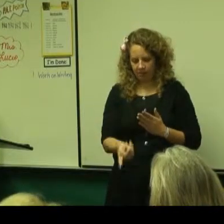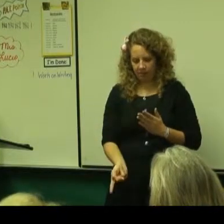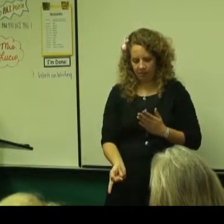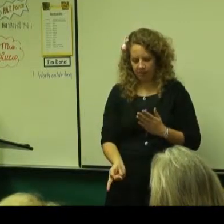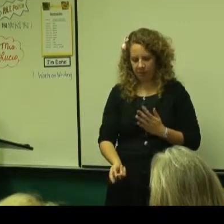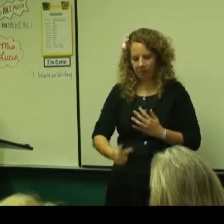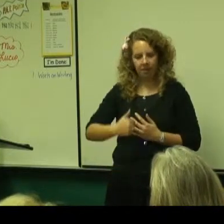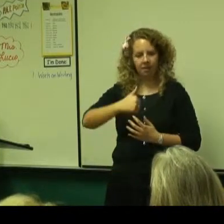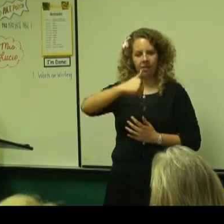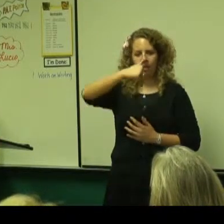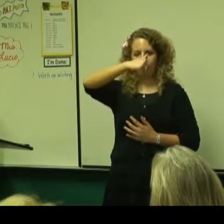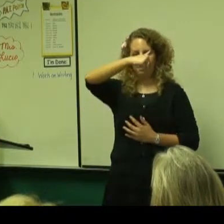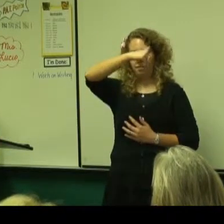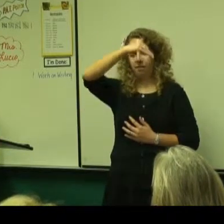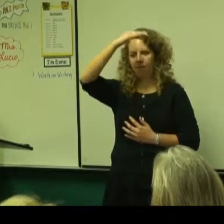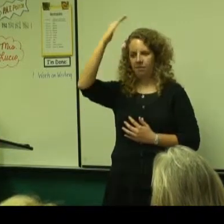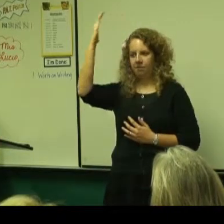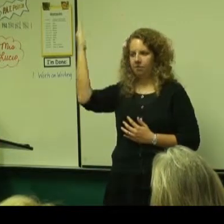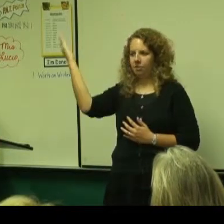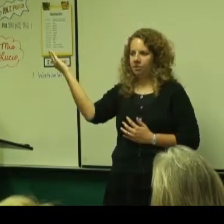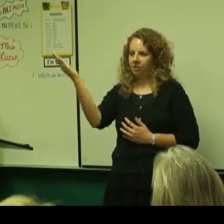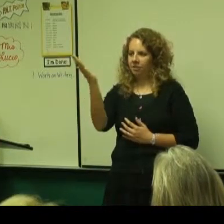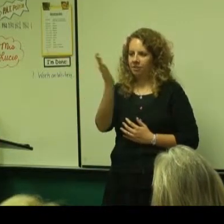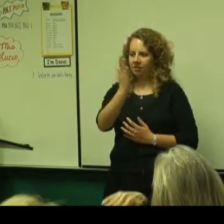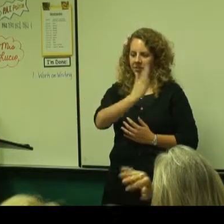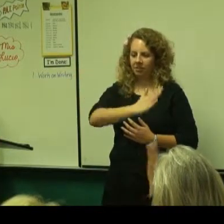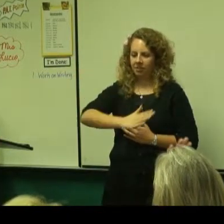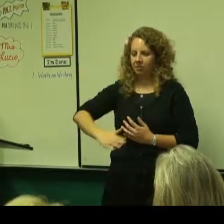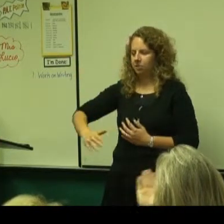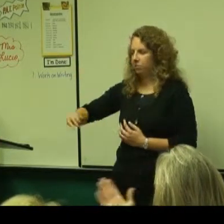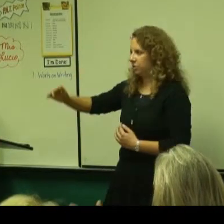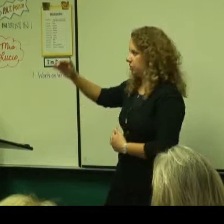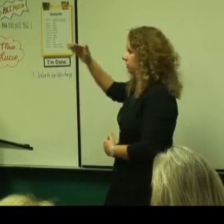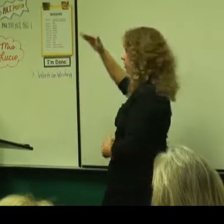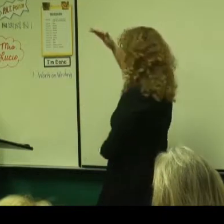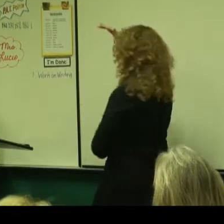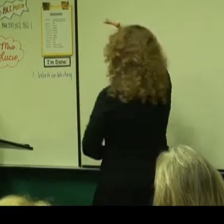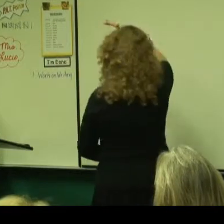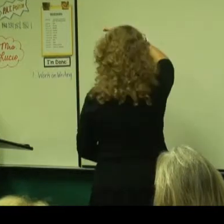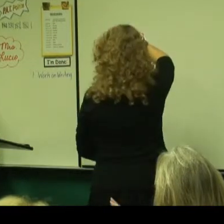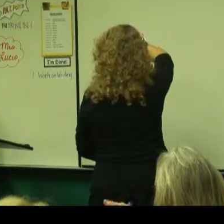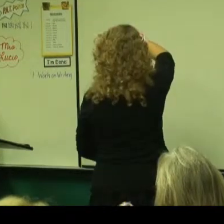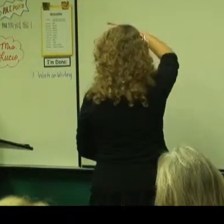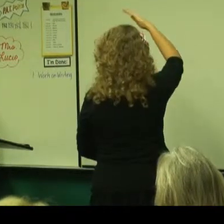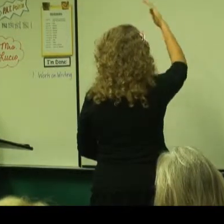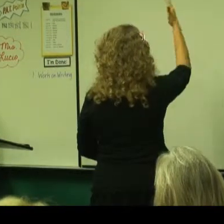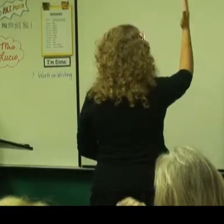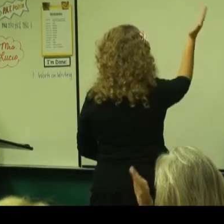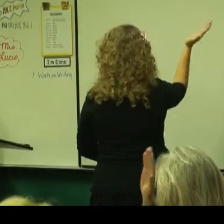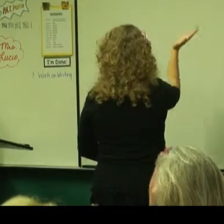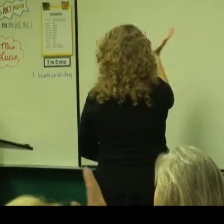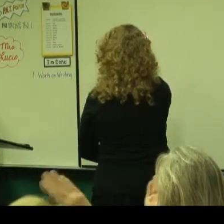fail, then never. So I start over here on my left, then go over to my right, and